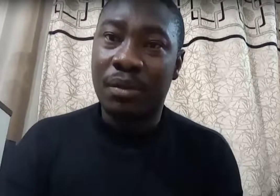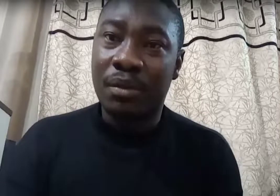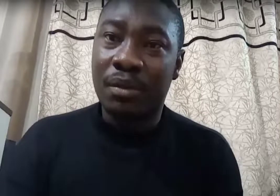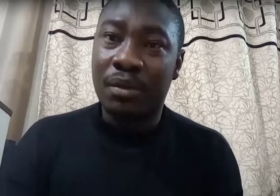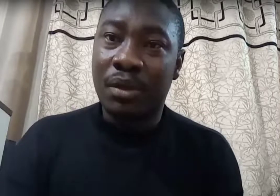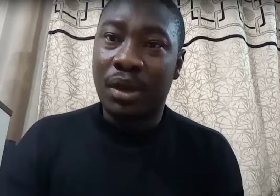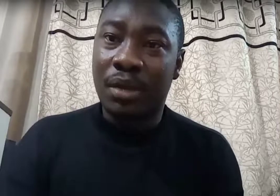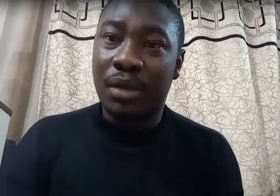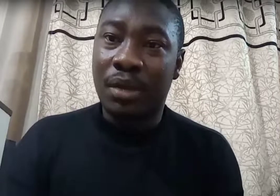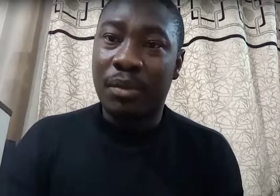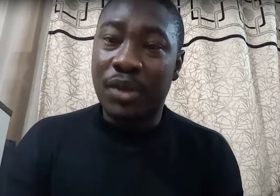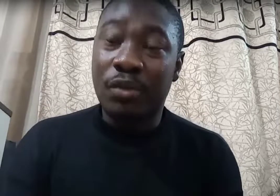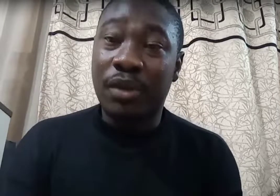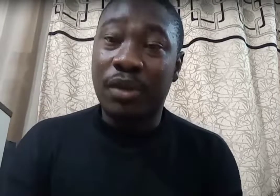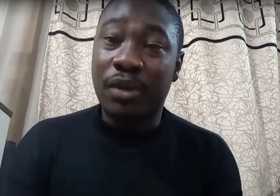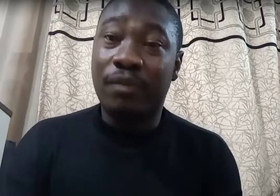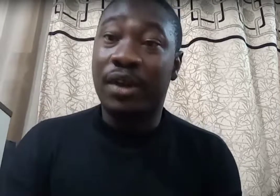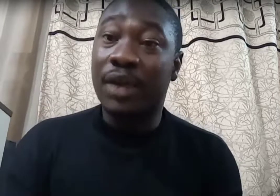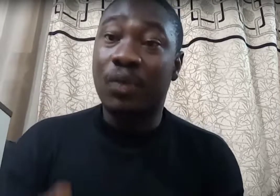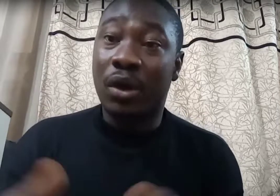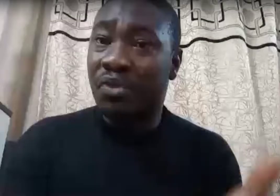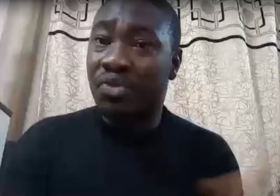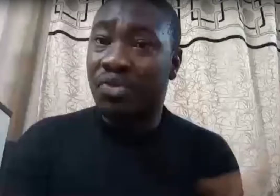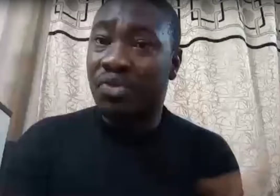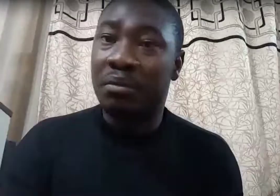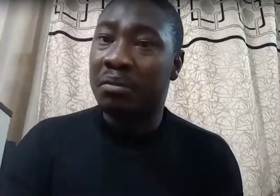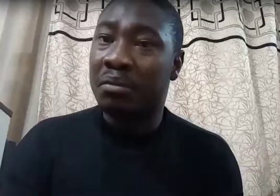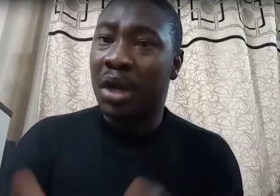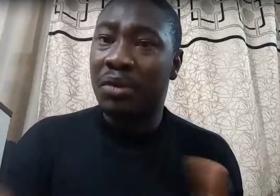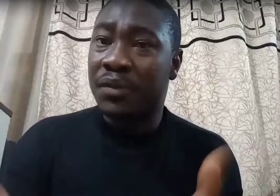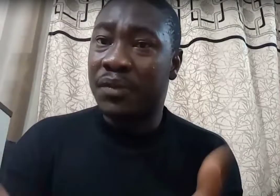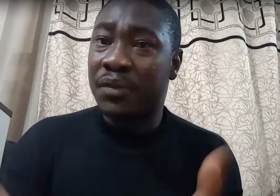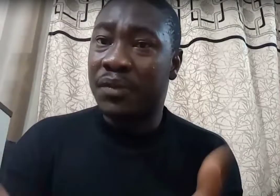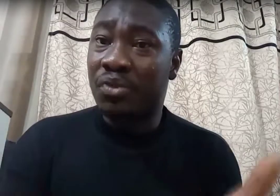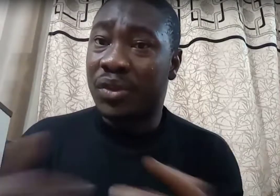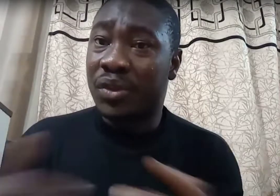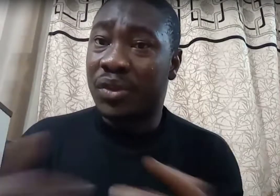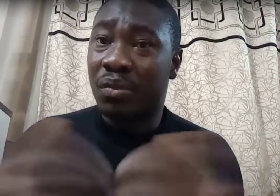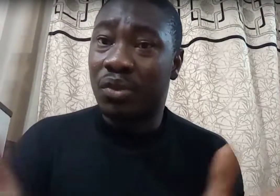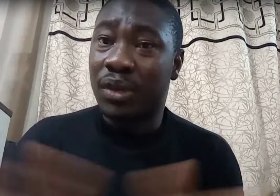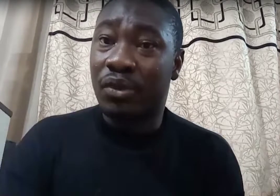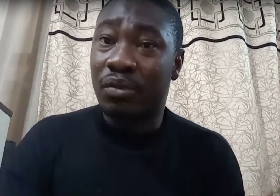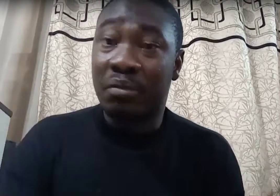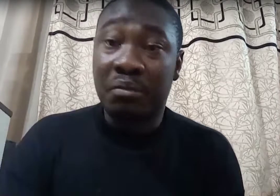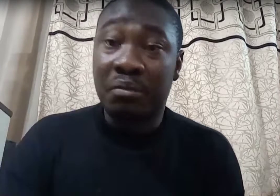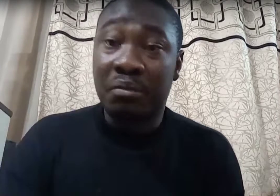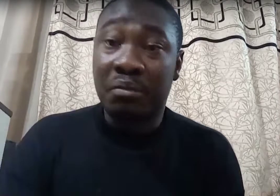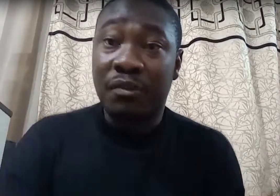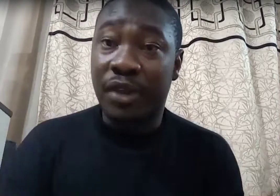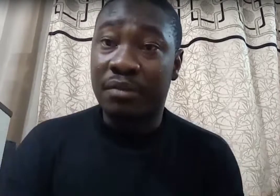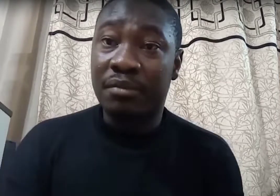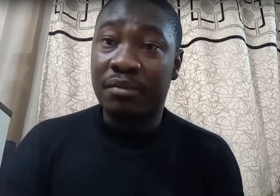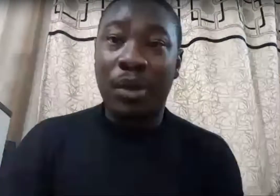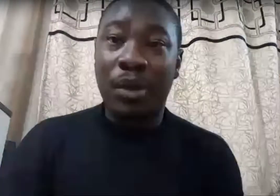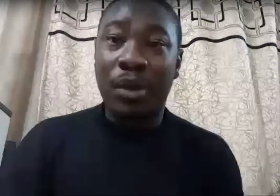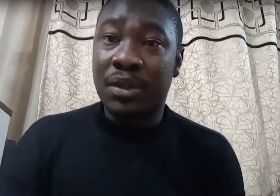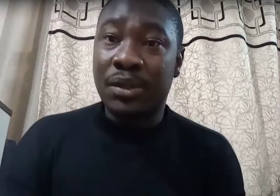free. So be open to this mentorship program. When you come to the class, you would have gone far ahead